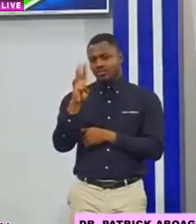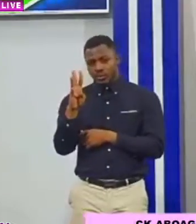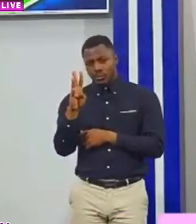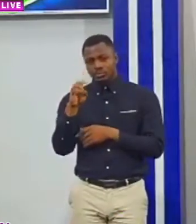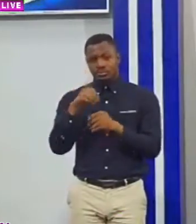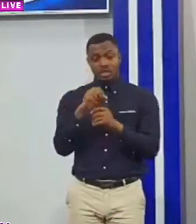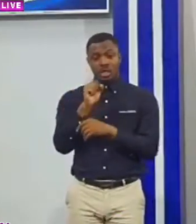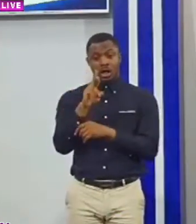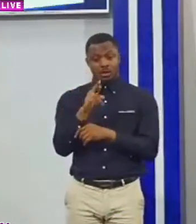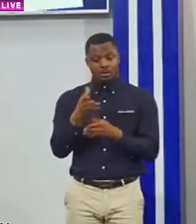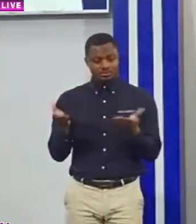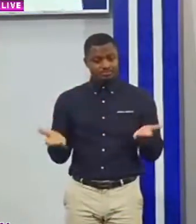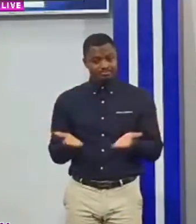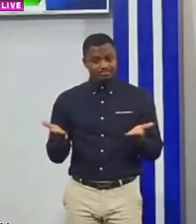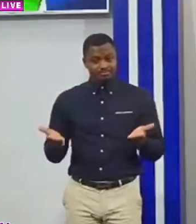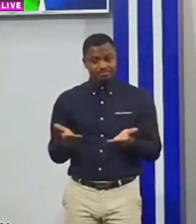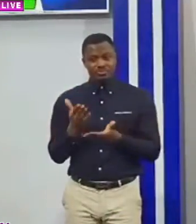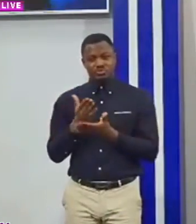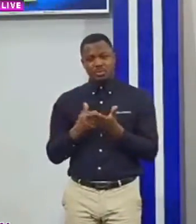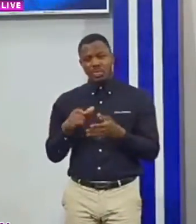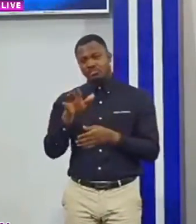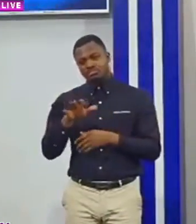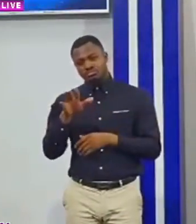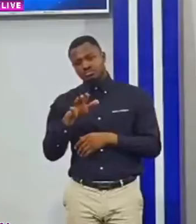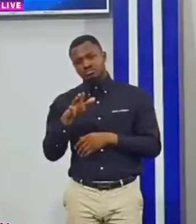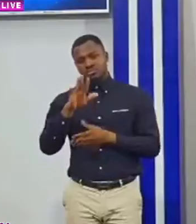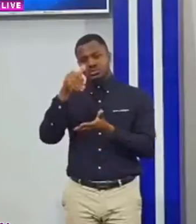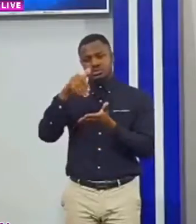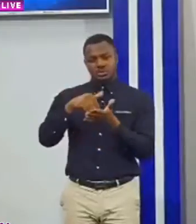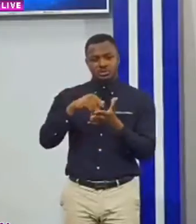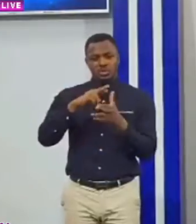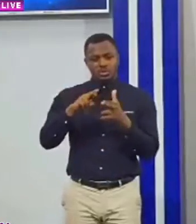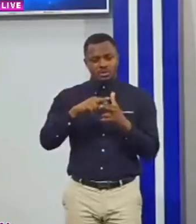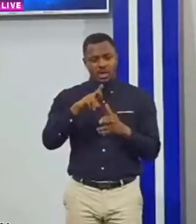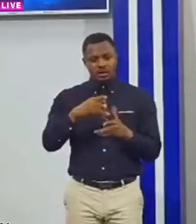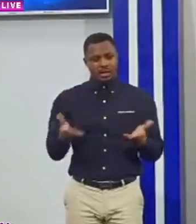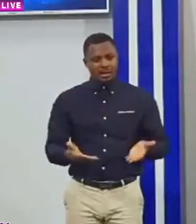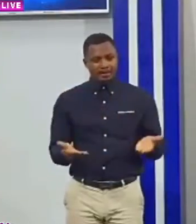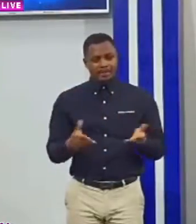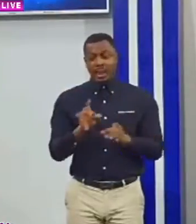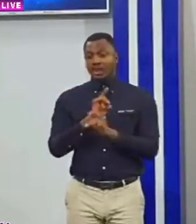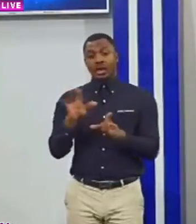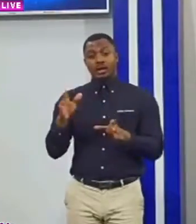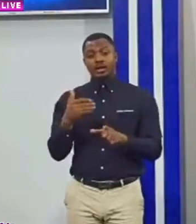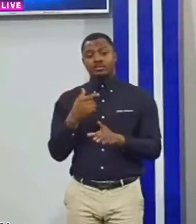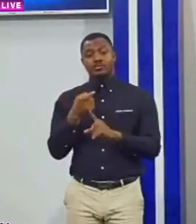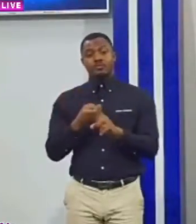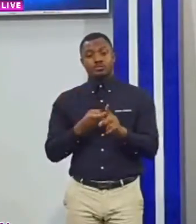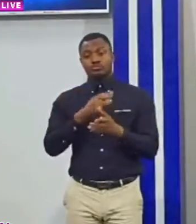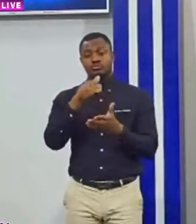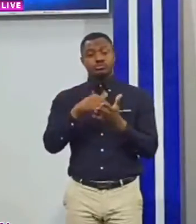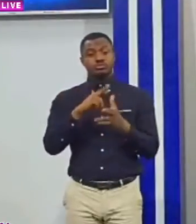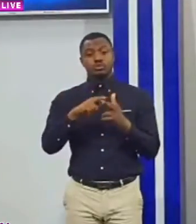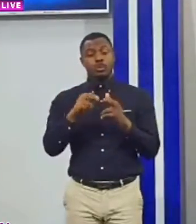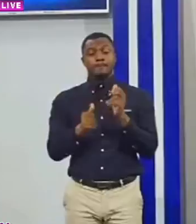in Accra, I would say, are in some border between Central Region and Greater Accra. None of them are from Central Region,